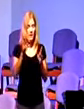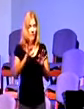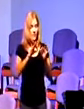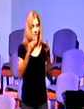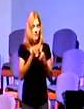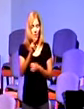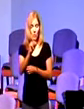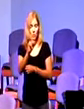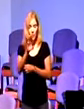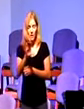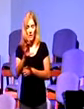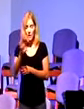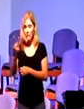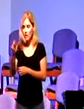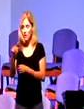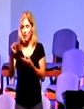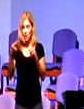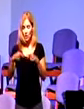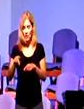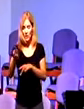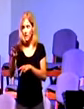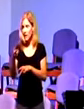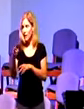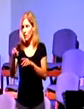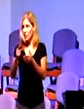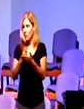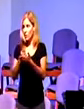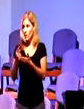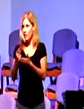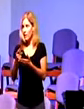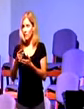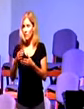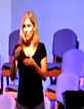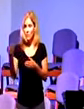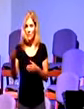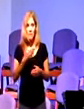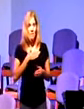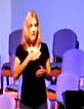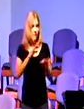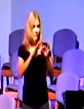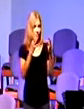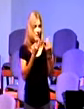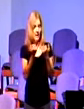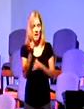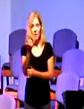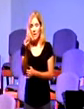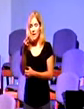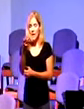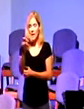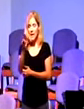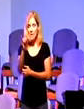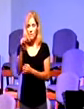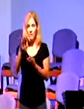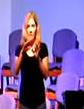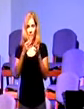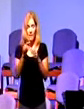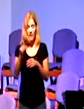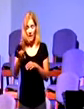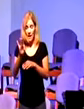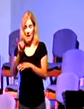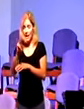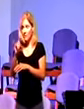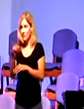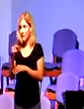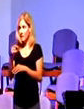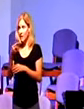and Virginia, and during my second week, I was hosted by my family now, the Henry family. And on our last day there, the Henrys